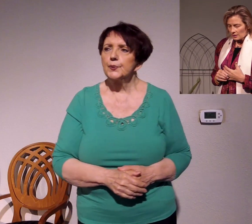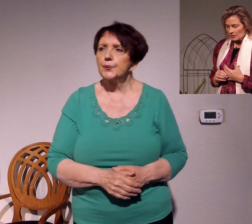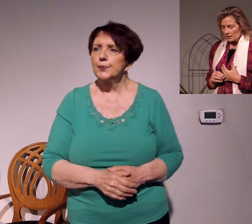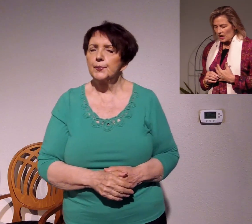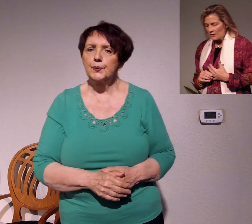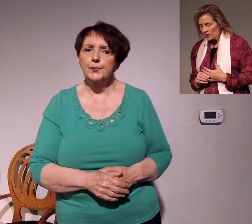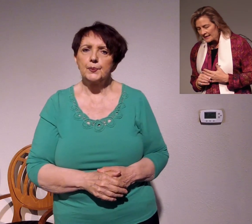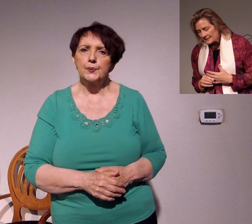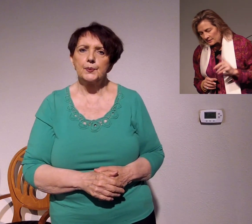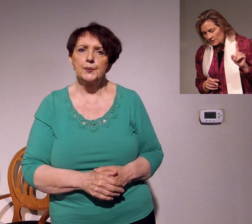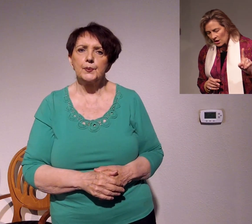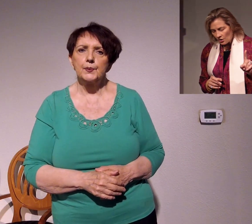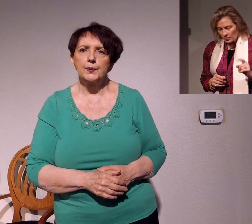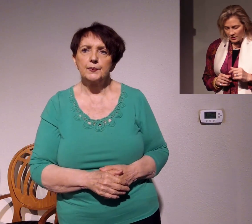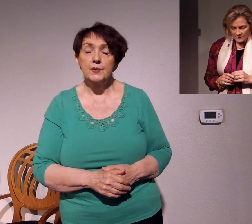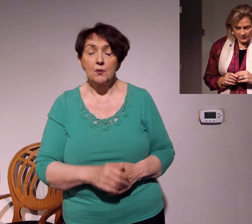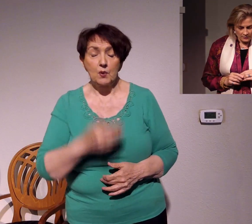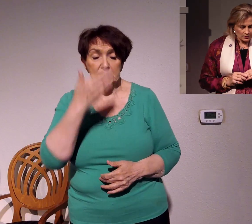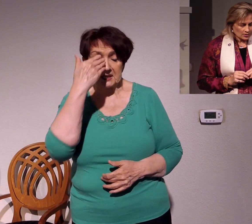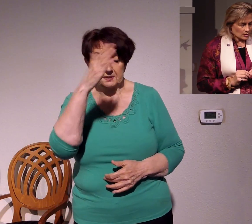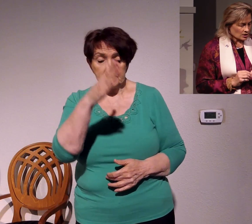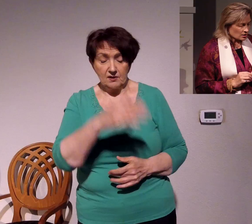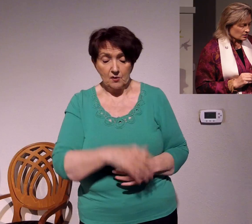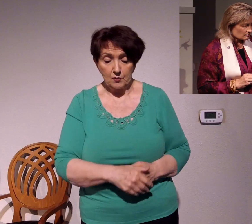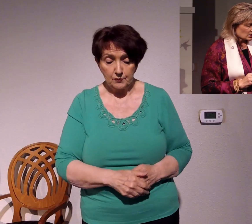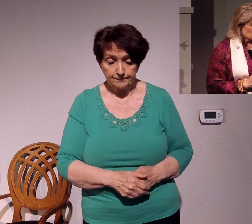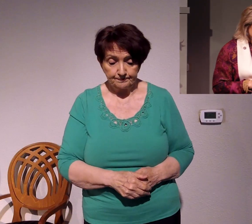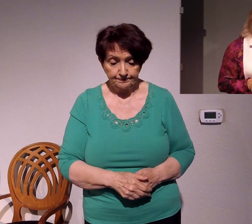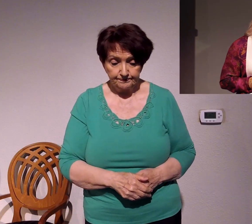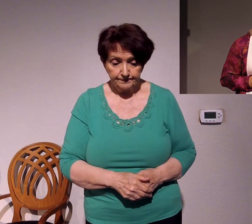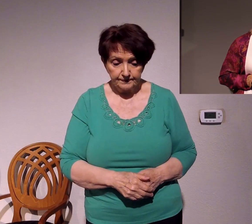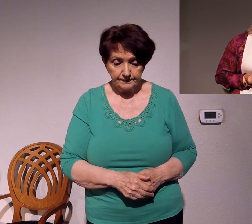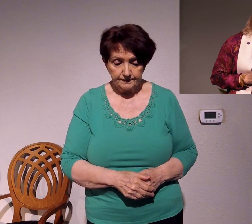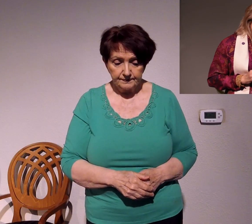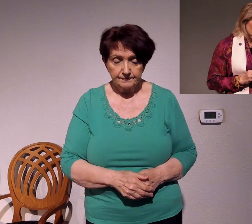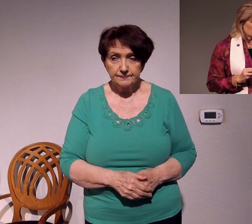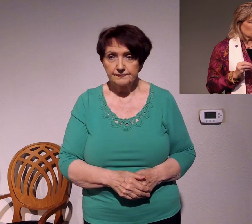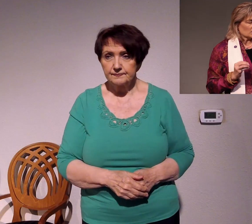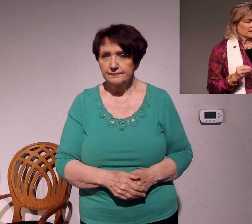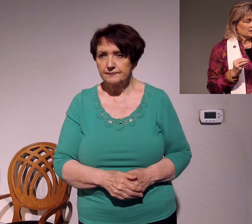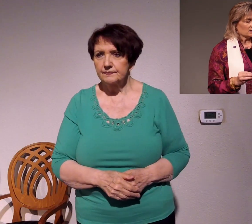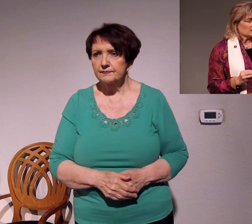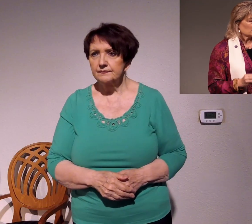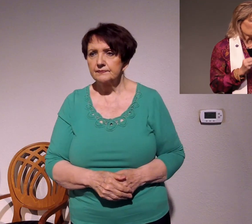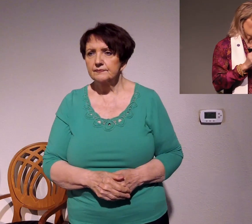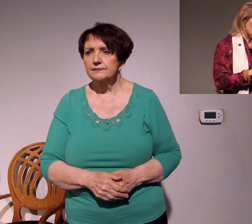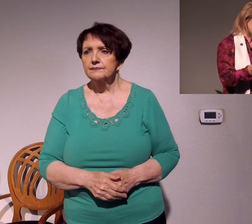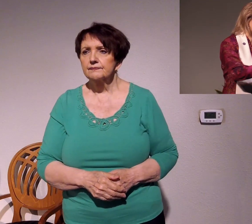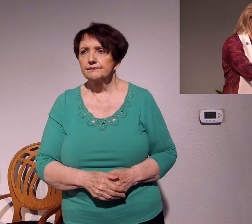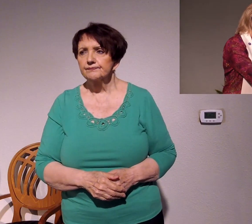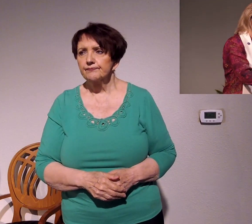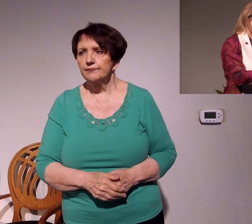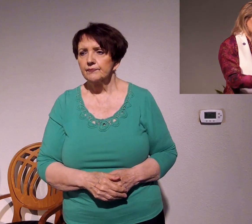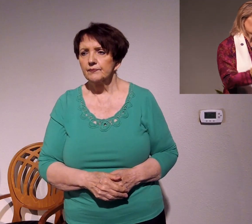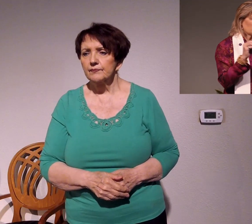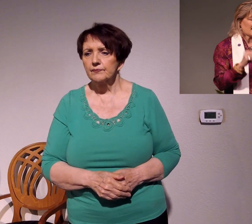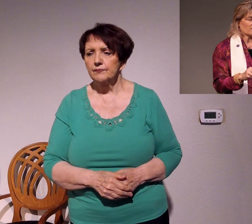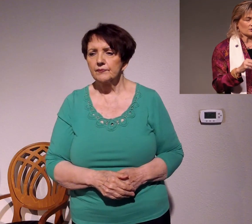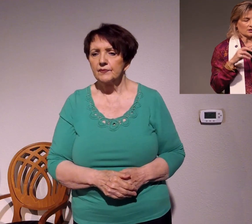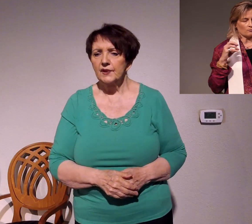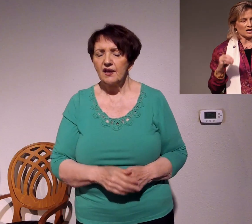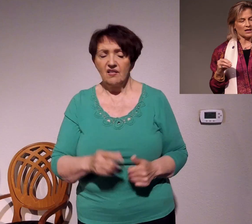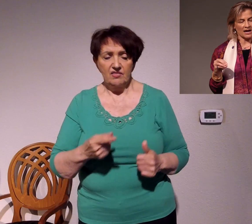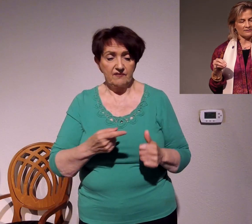So, what I didn't know is, just so you know, when I did call the first